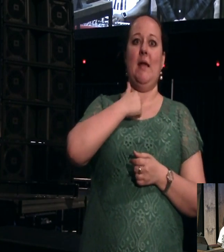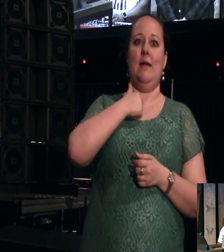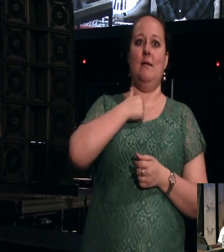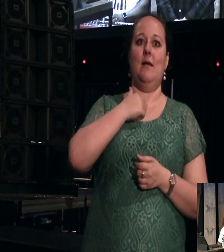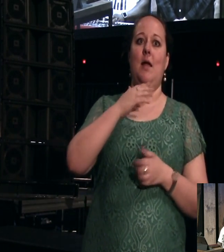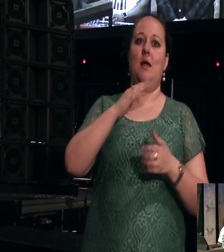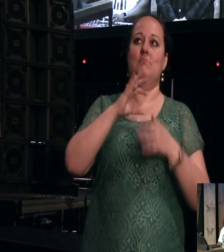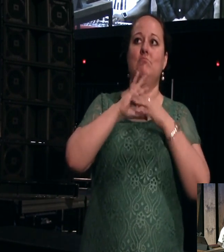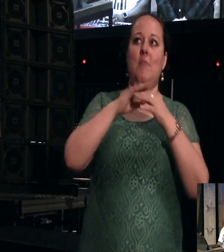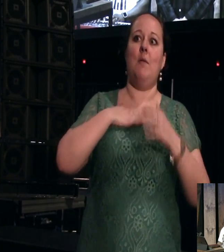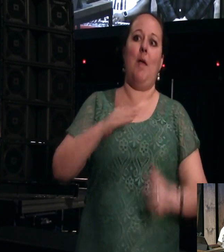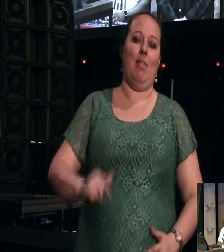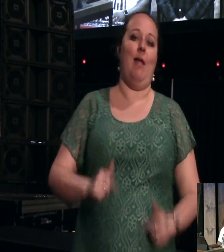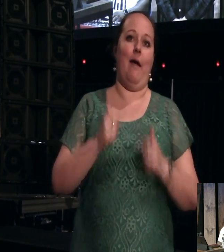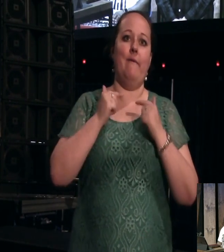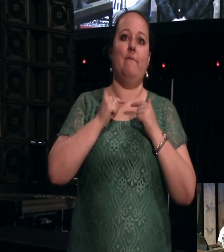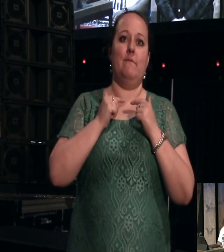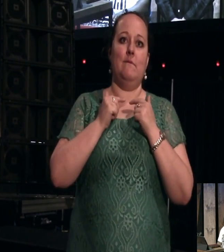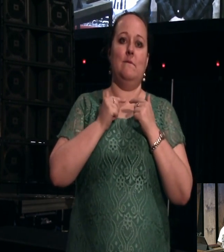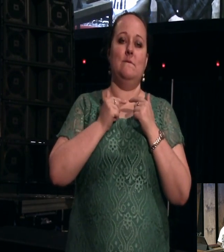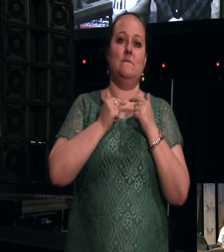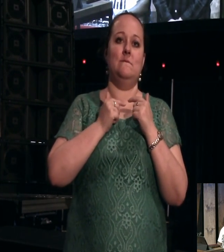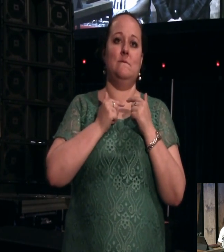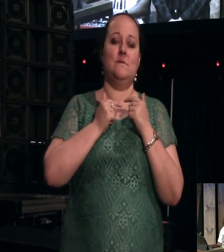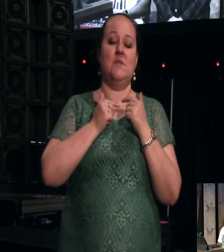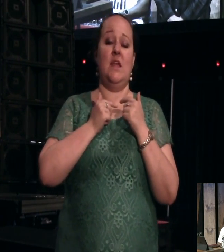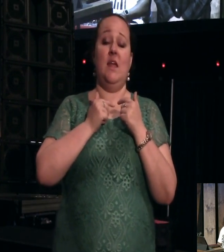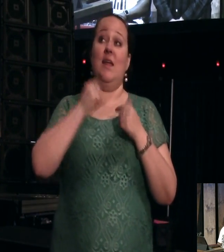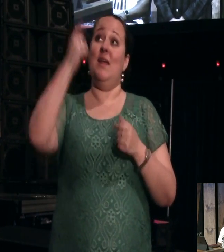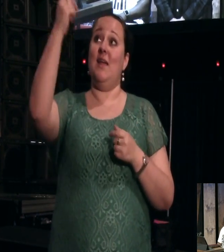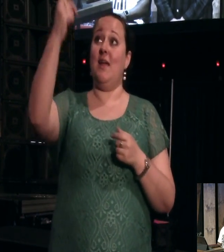you know what, God does care about how I live now.